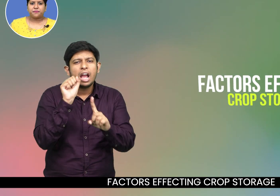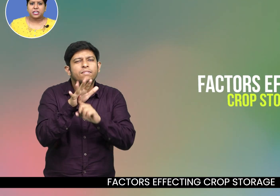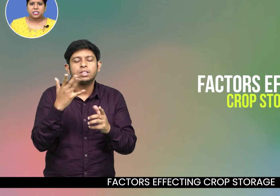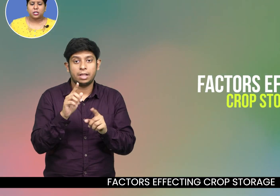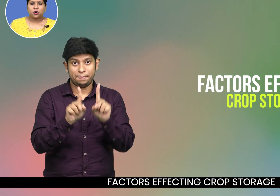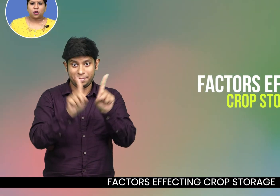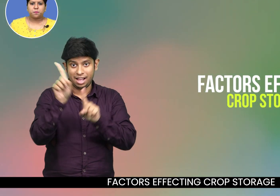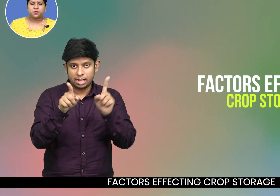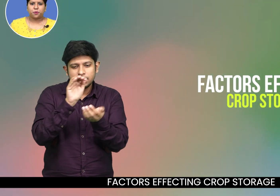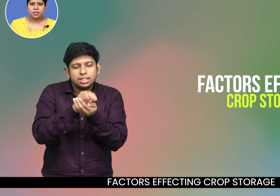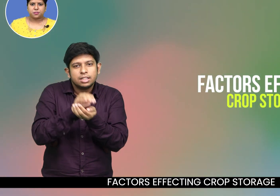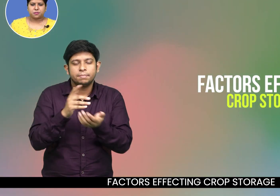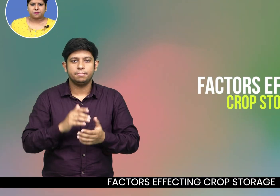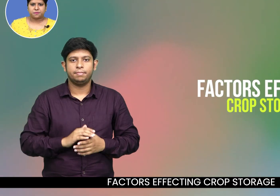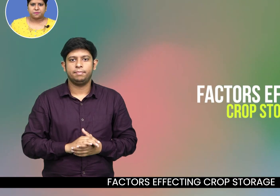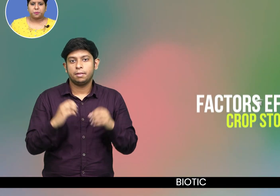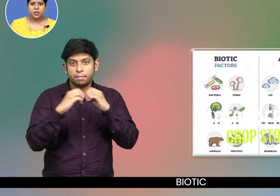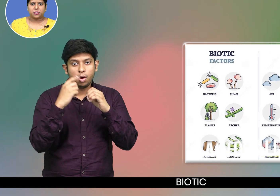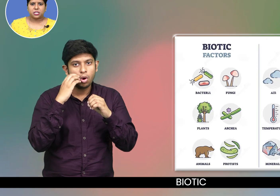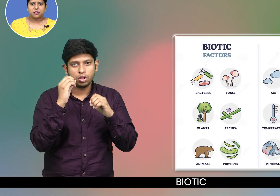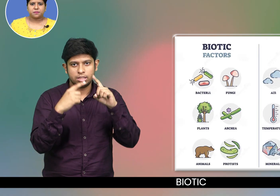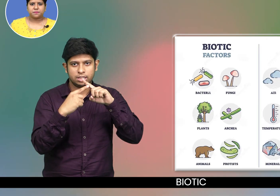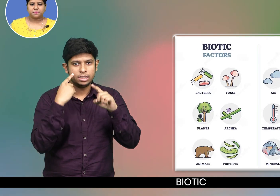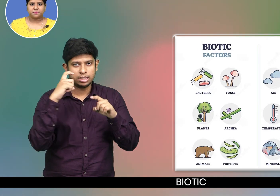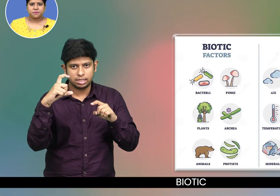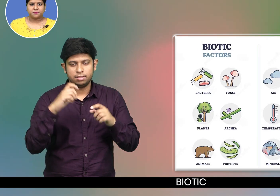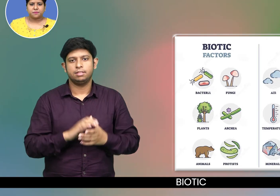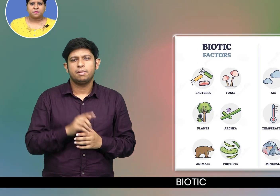Factors affecting crop storage: biotic,